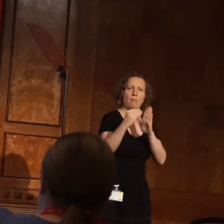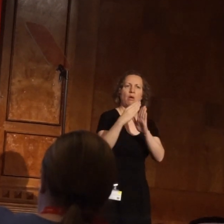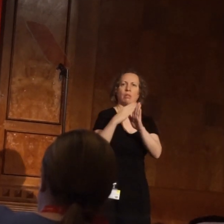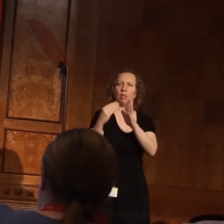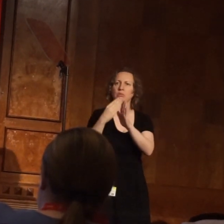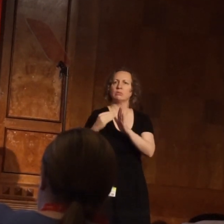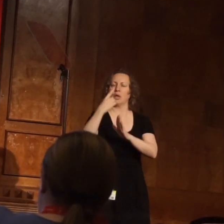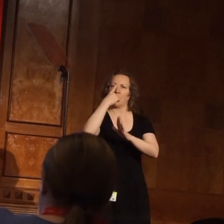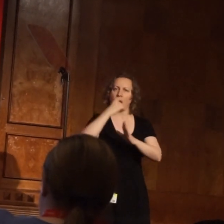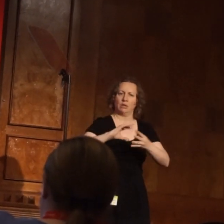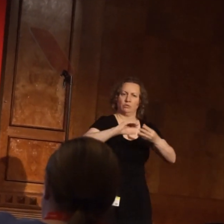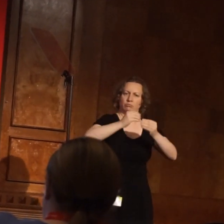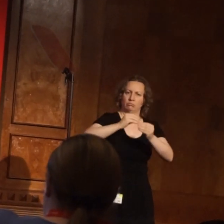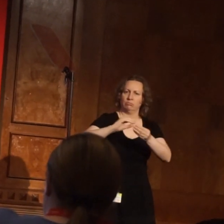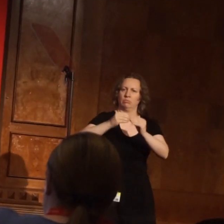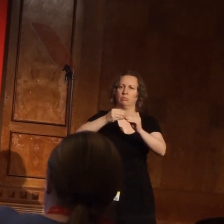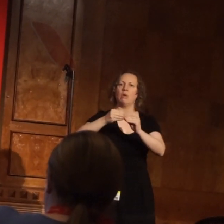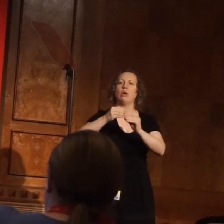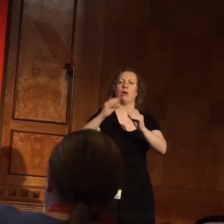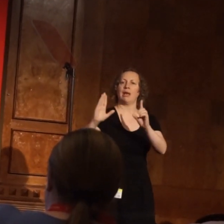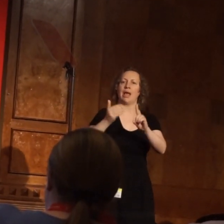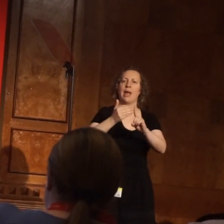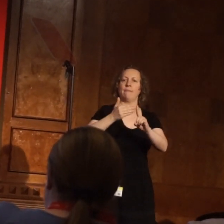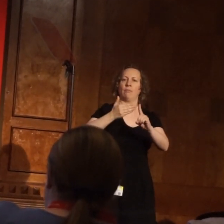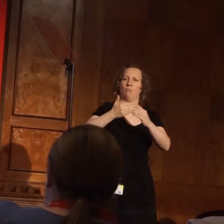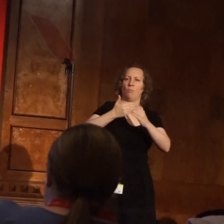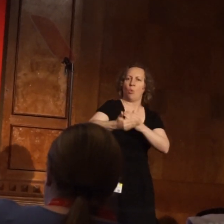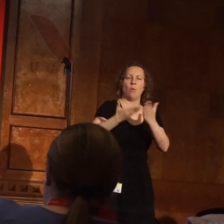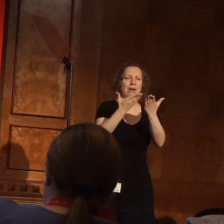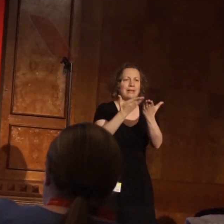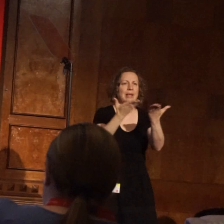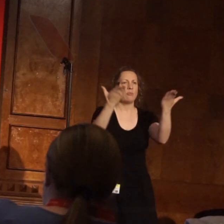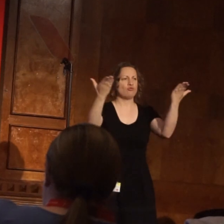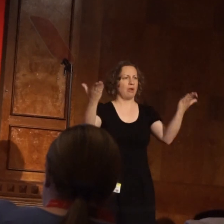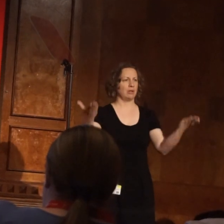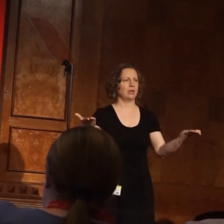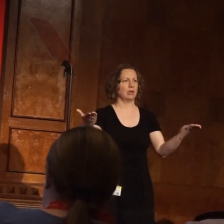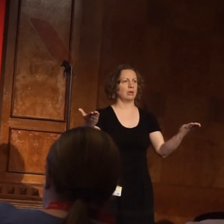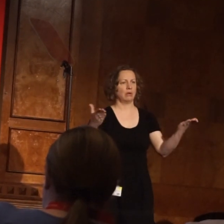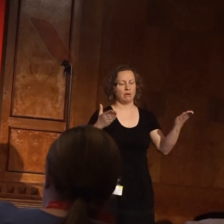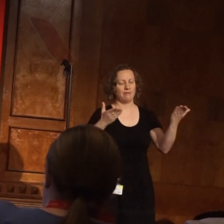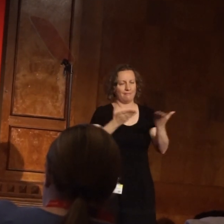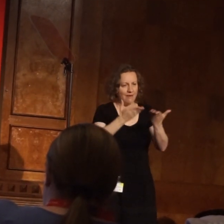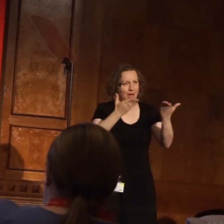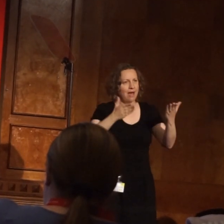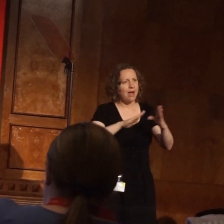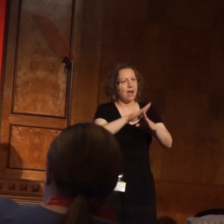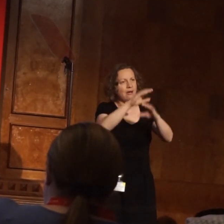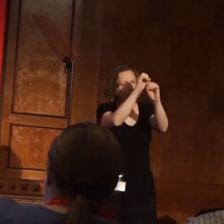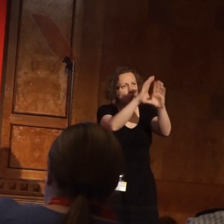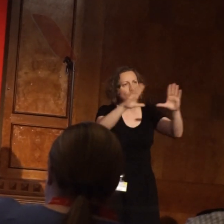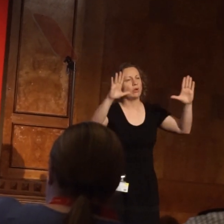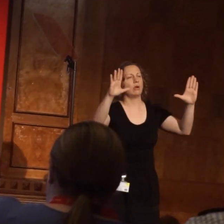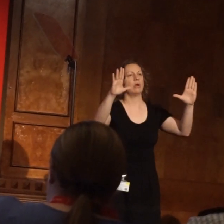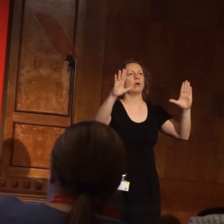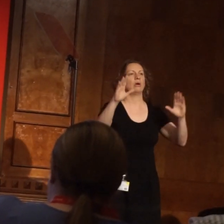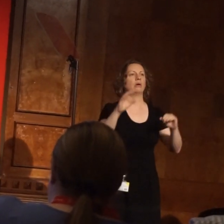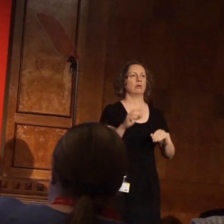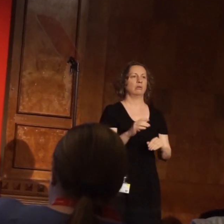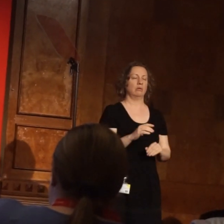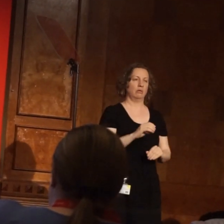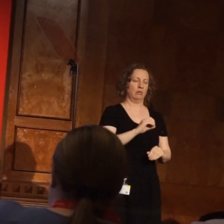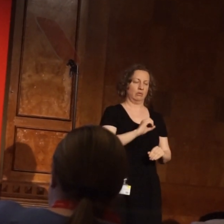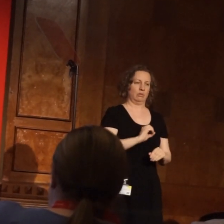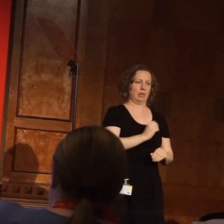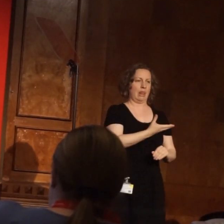more democratic and more inclusive than anything that currently exists. That's why Labour has